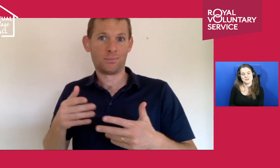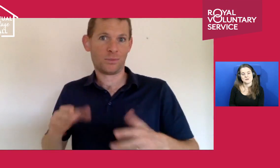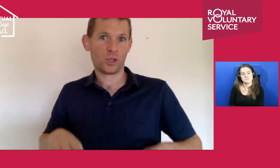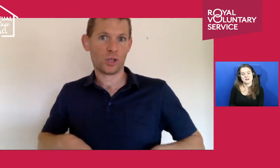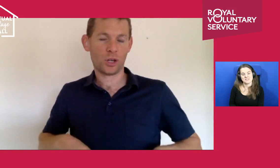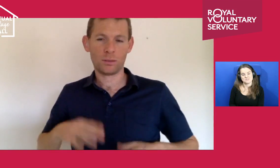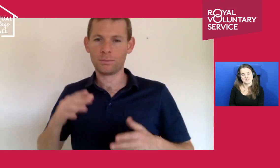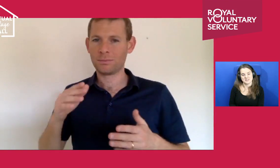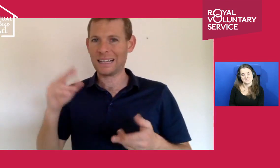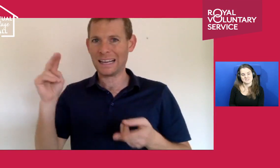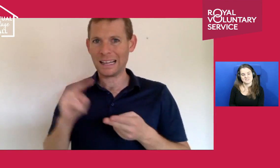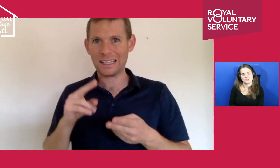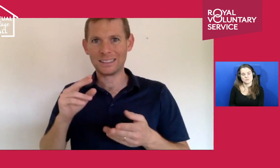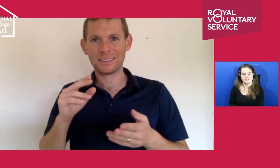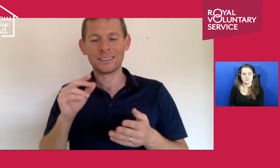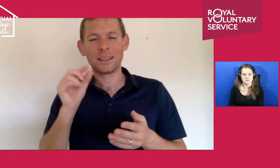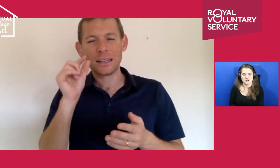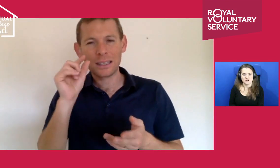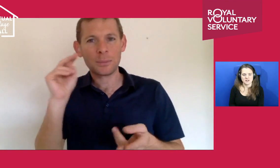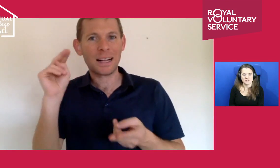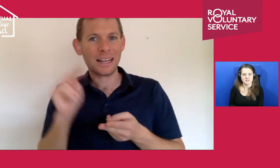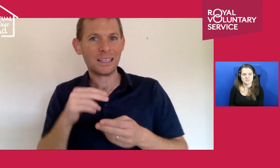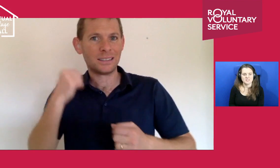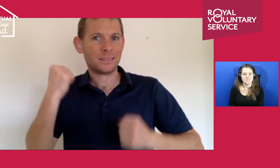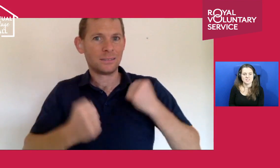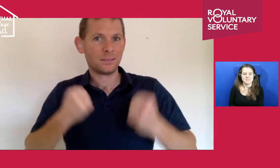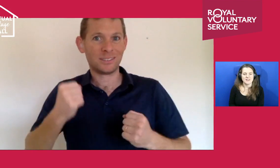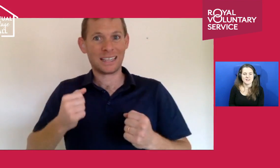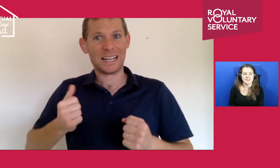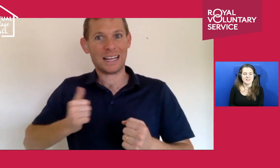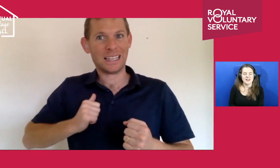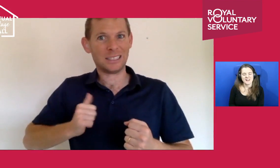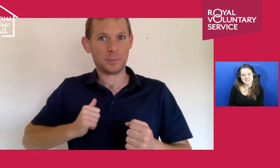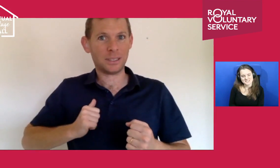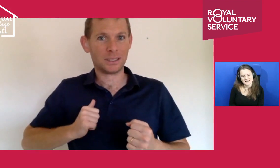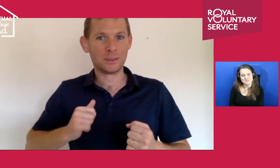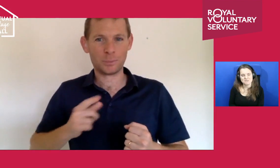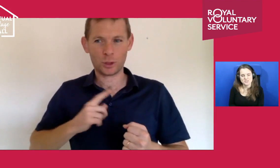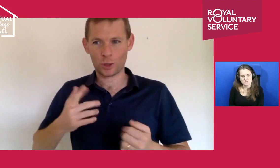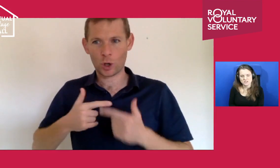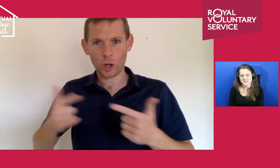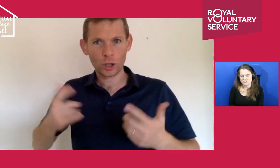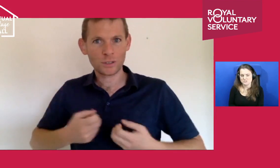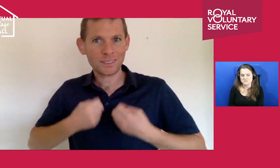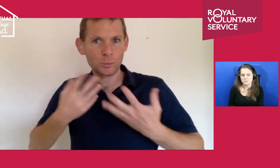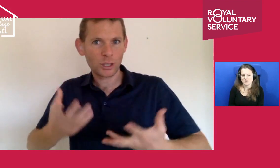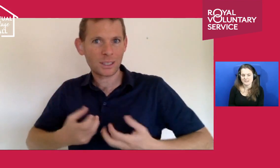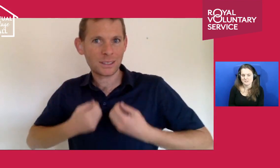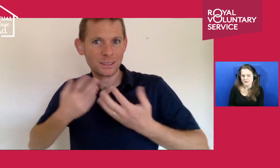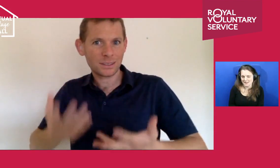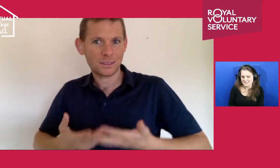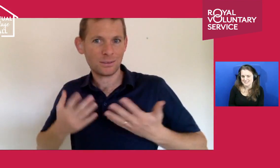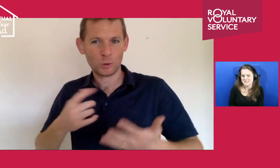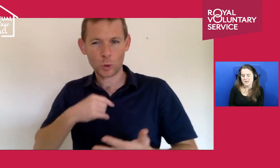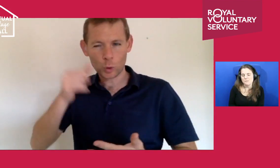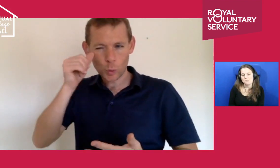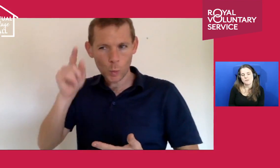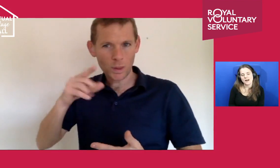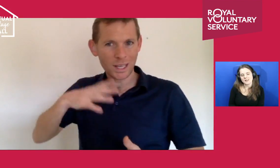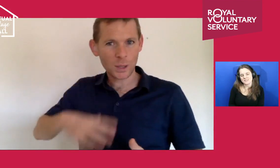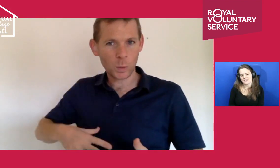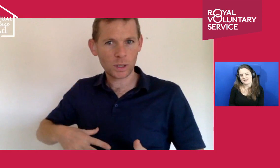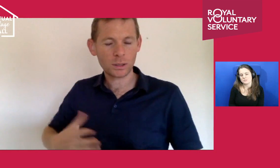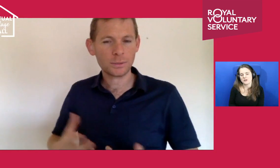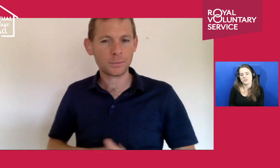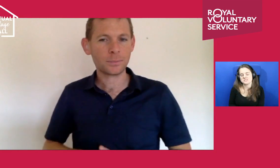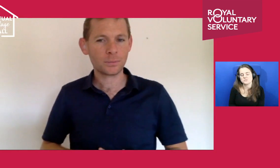Now, my three kids, whenever they were younger, they actually had fewer tantrums than we expected. And